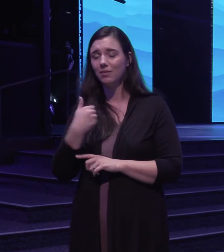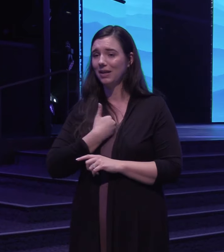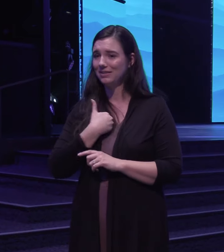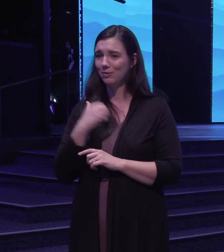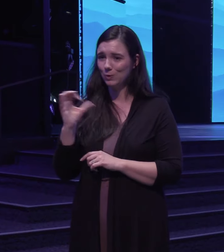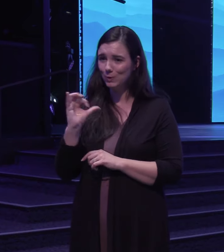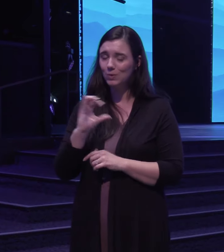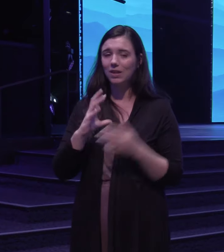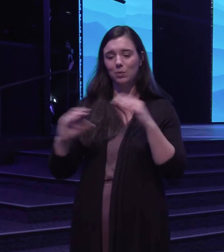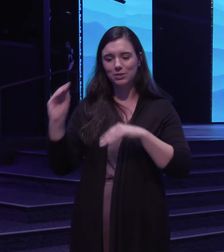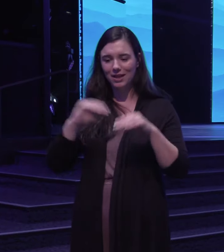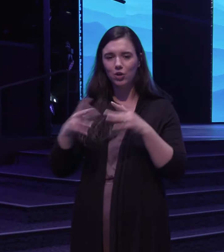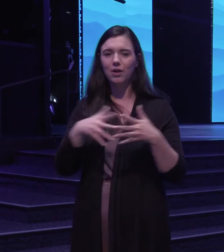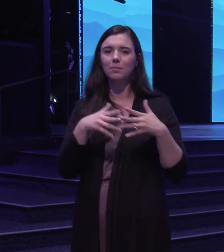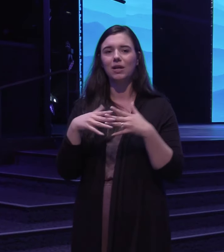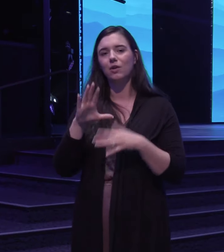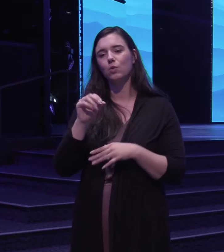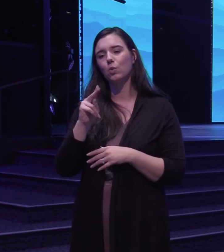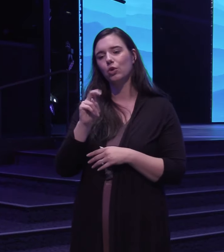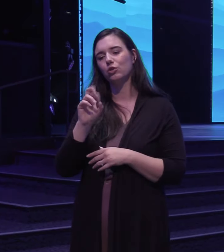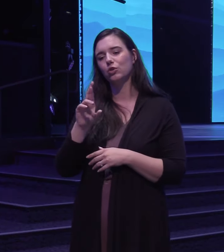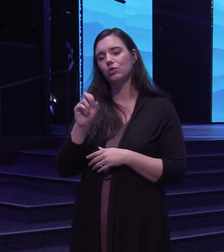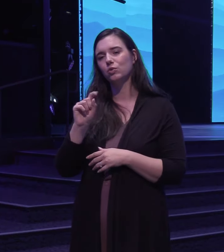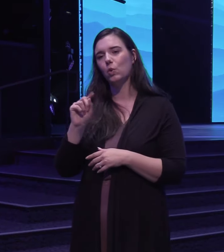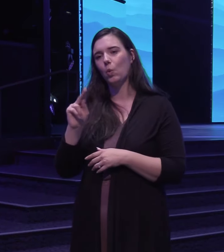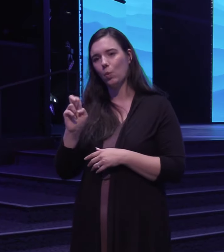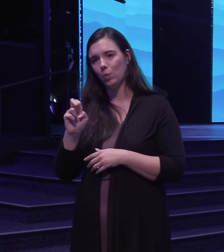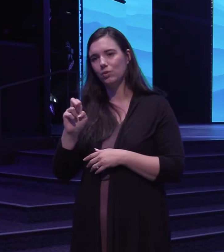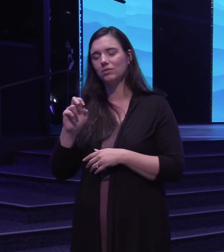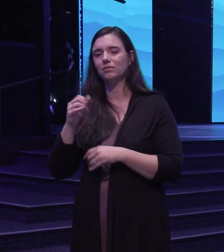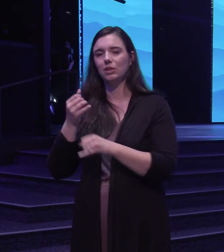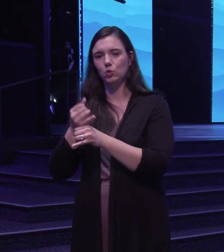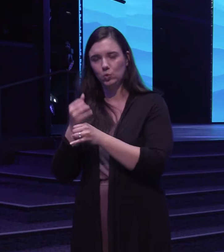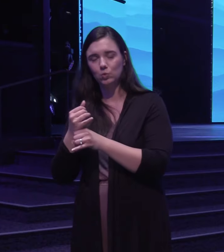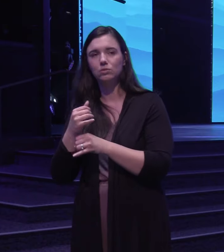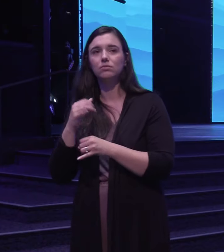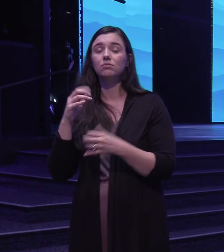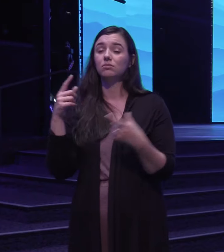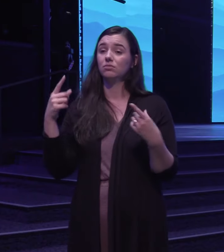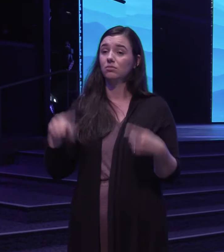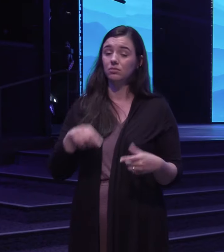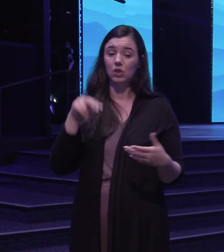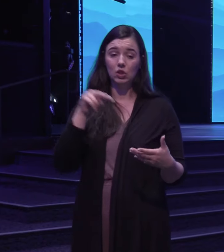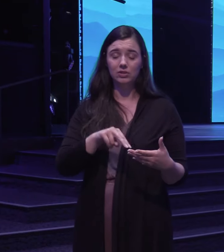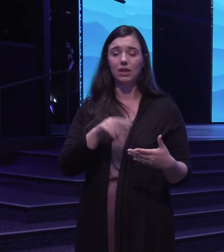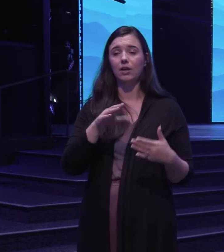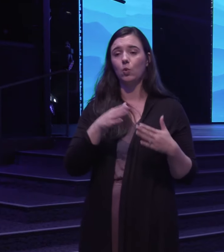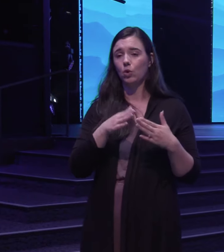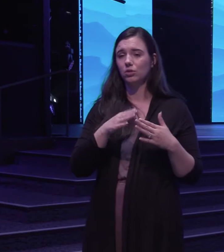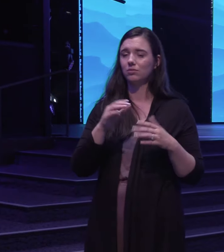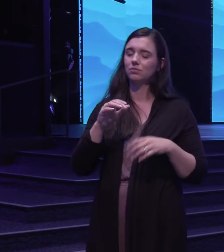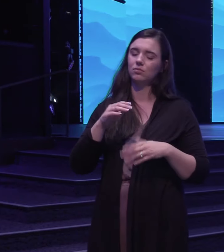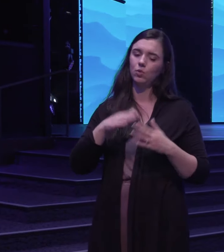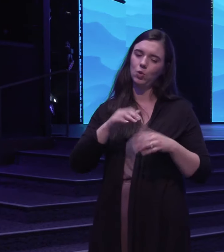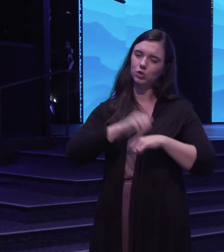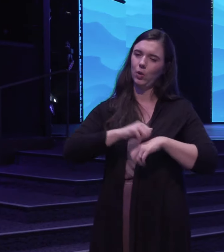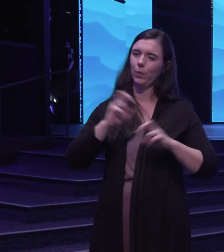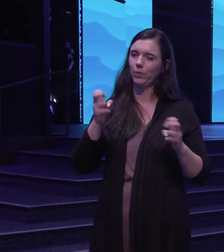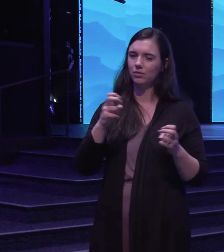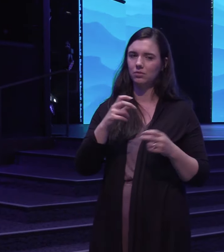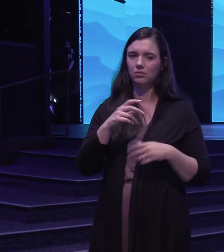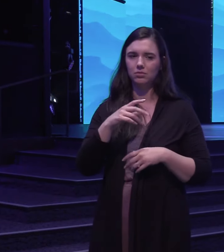put together the American Cornerstone Institute, which looks at the cornerstone principles that made